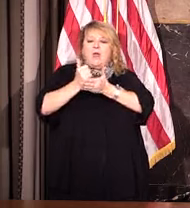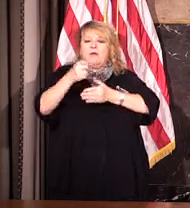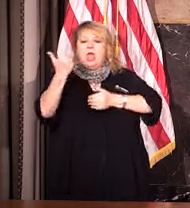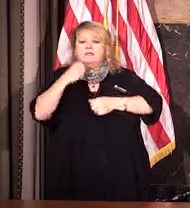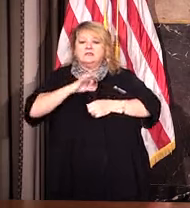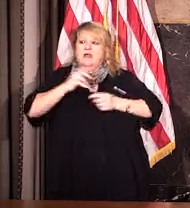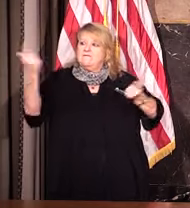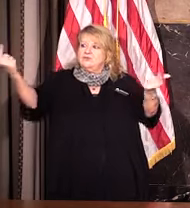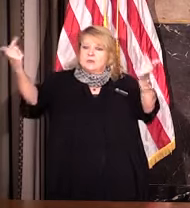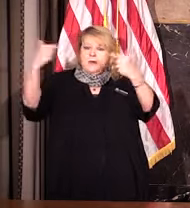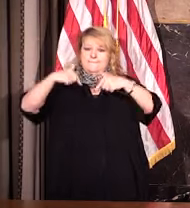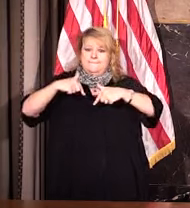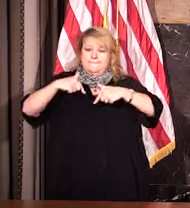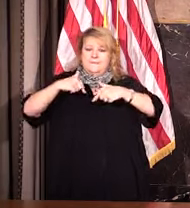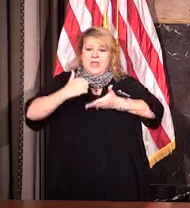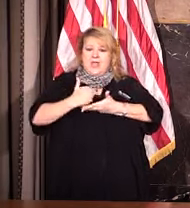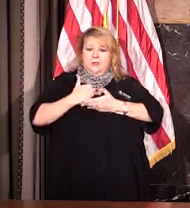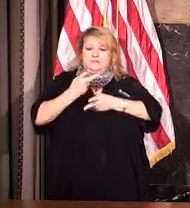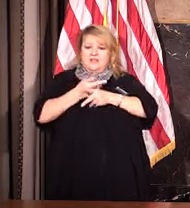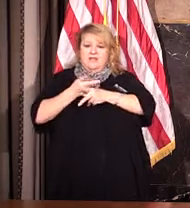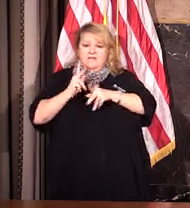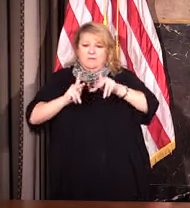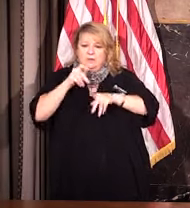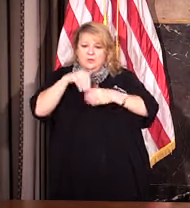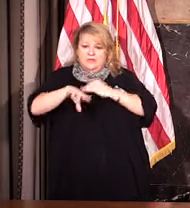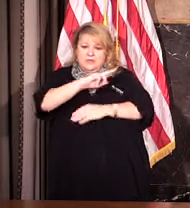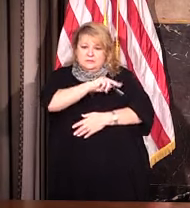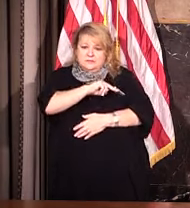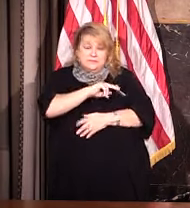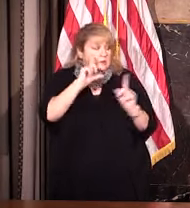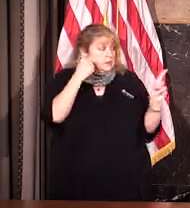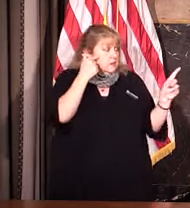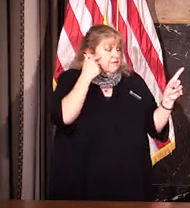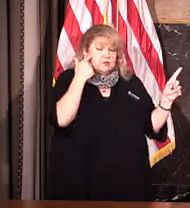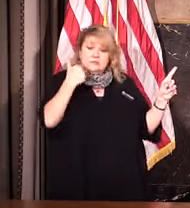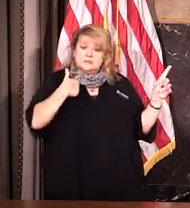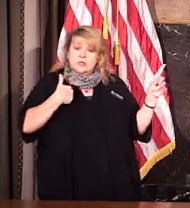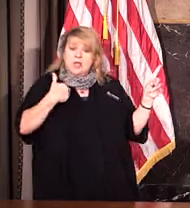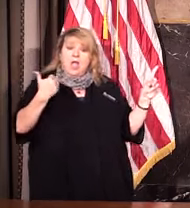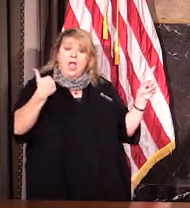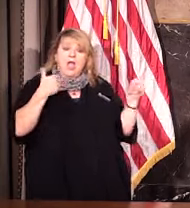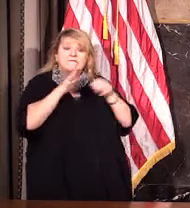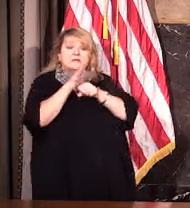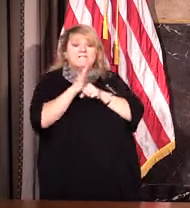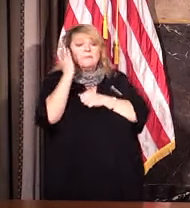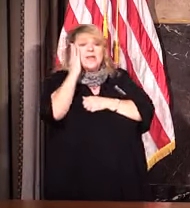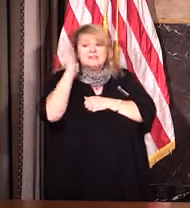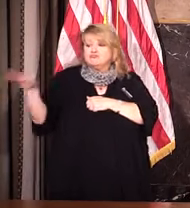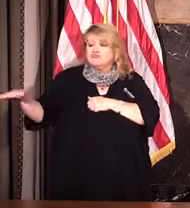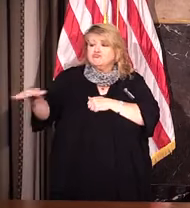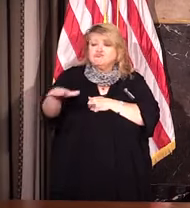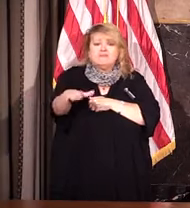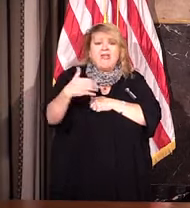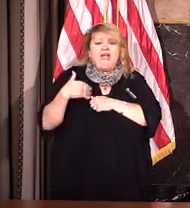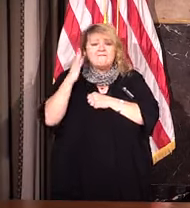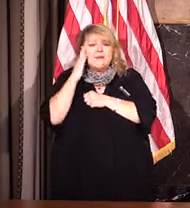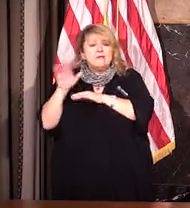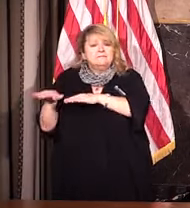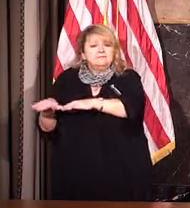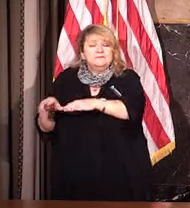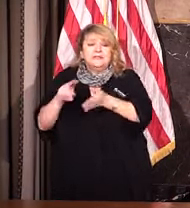take care of patients in beds. As Governor Edwards said, we have the beds. But what we don't have is enough nurses